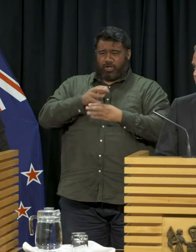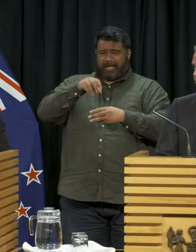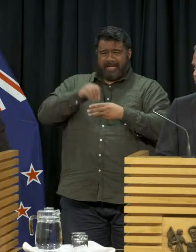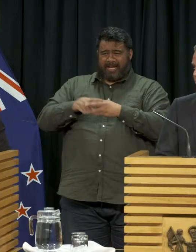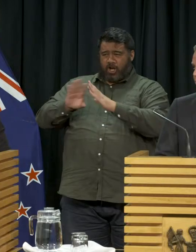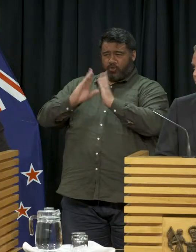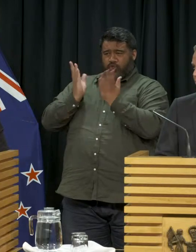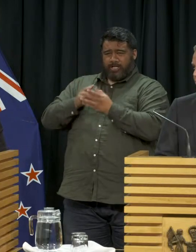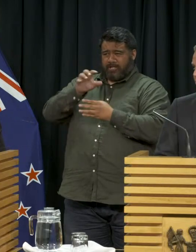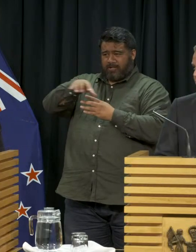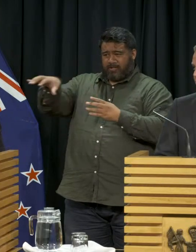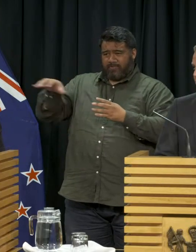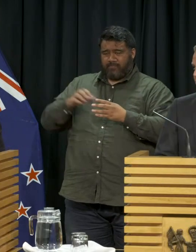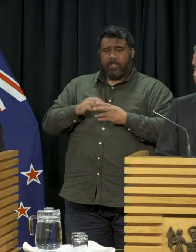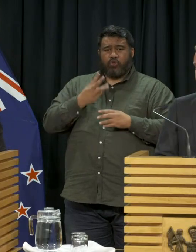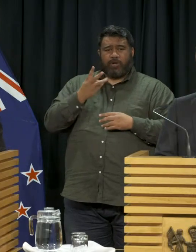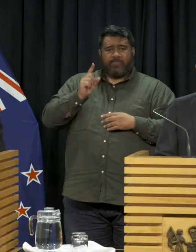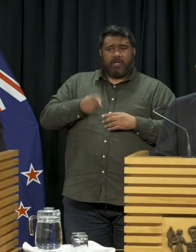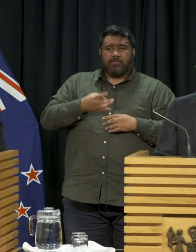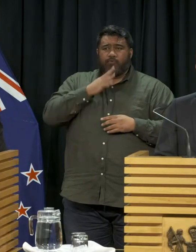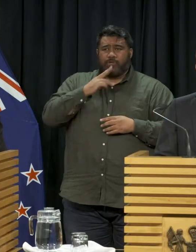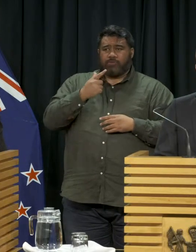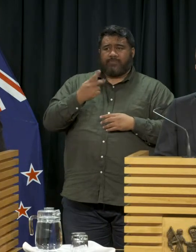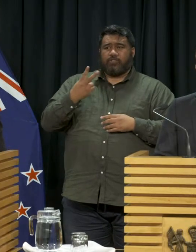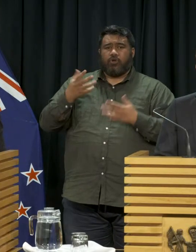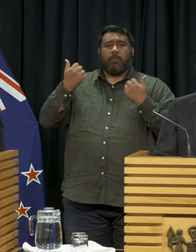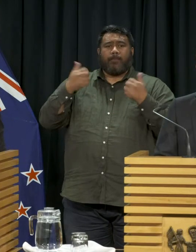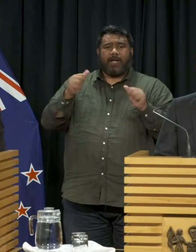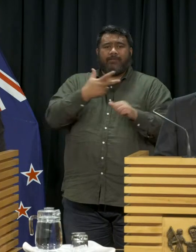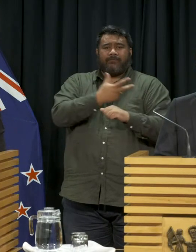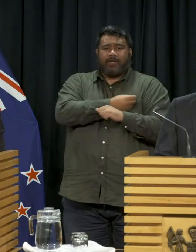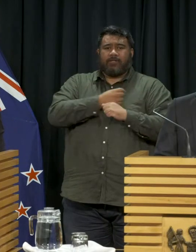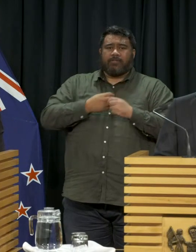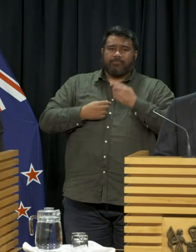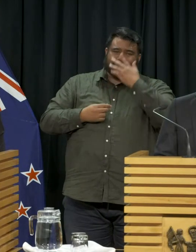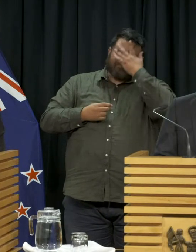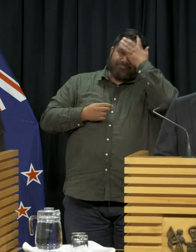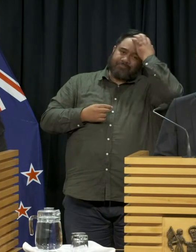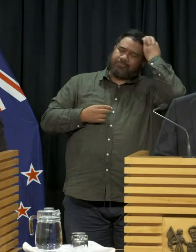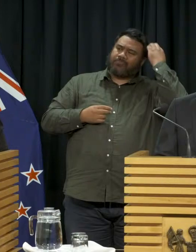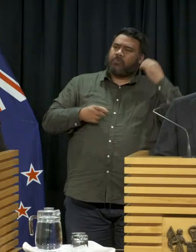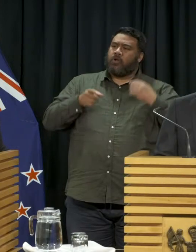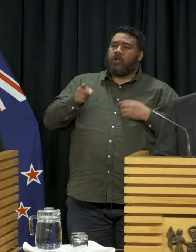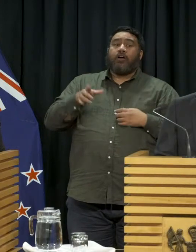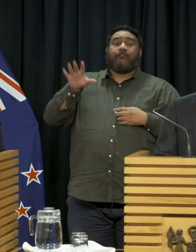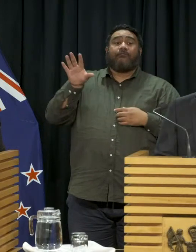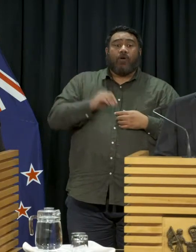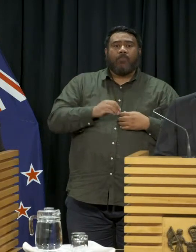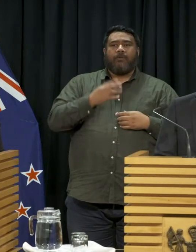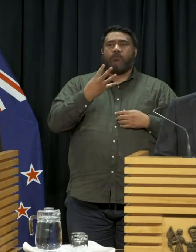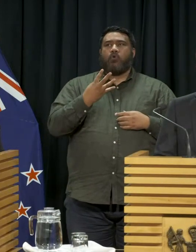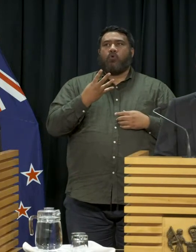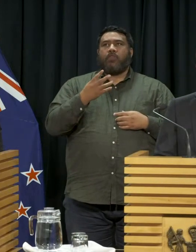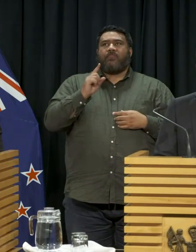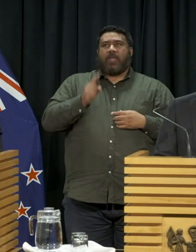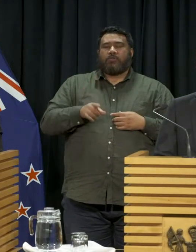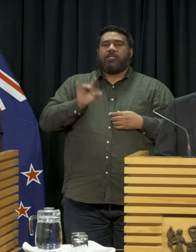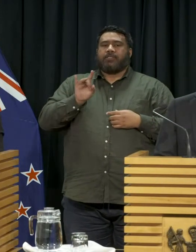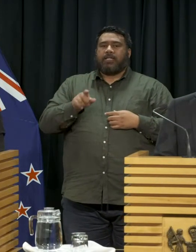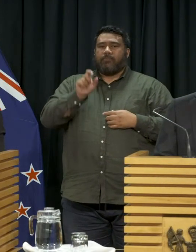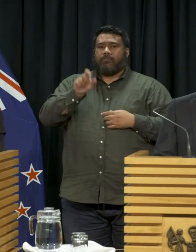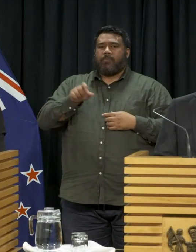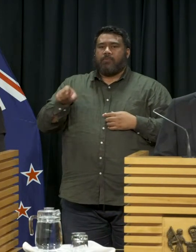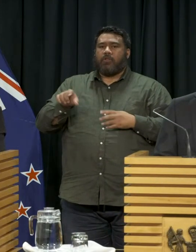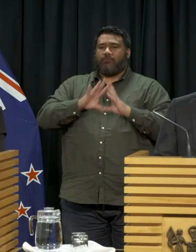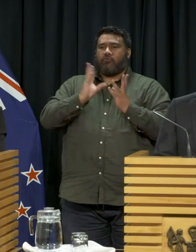had 3,472 have been vaccinated. Do we know why this... Of the total of 4,010. Do we know why